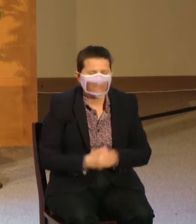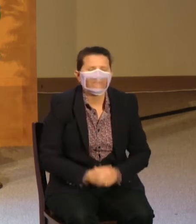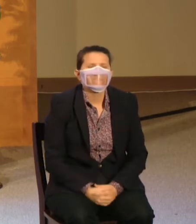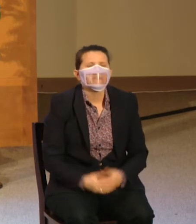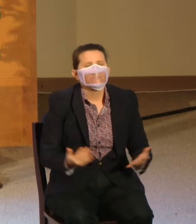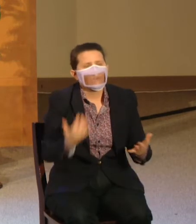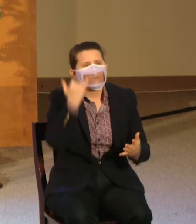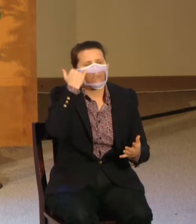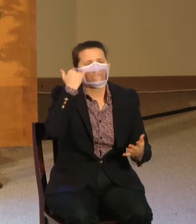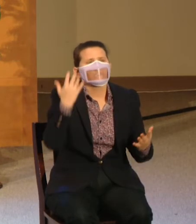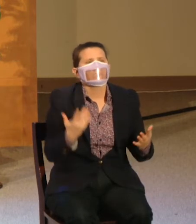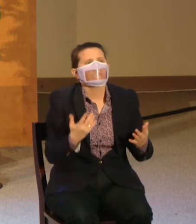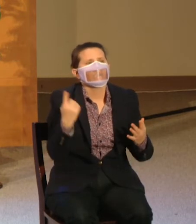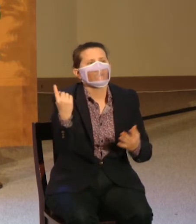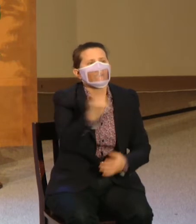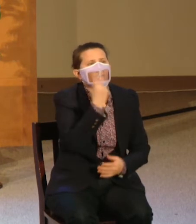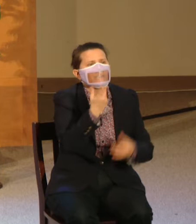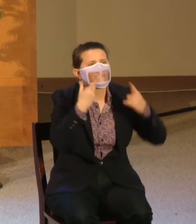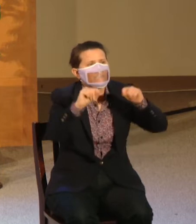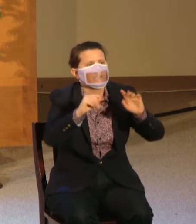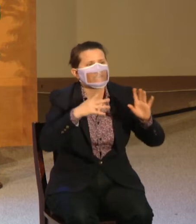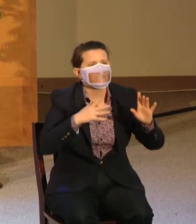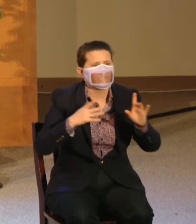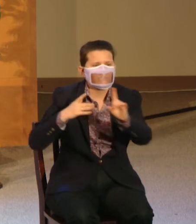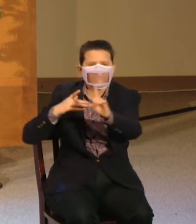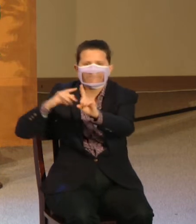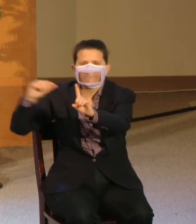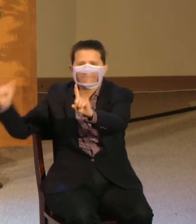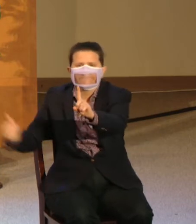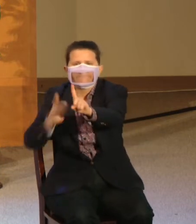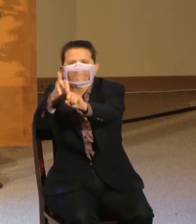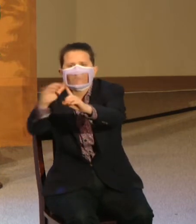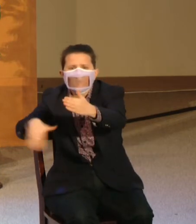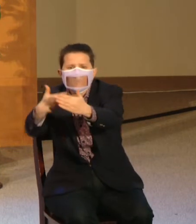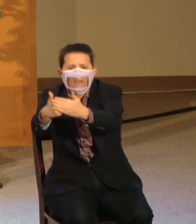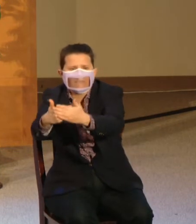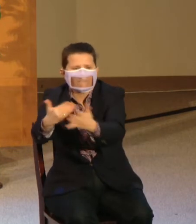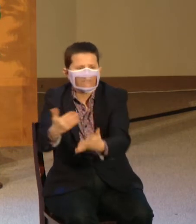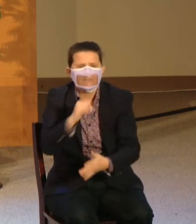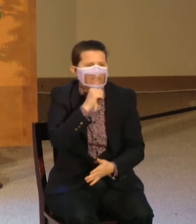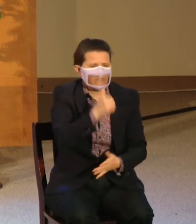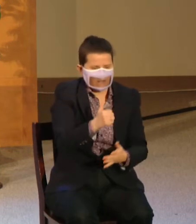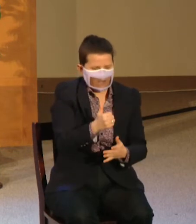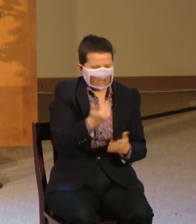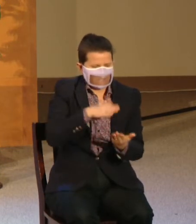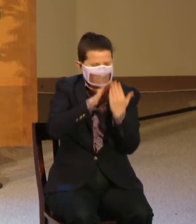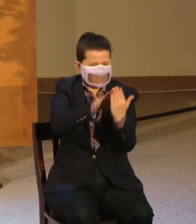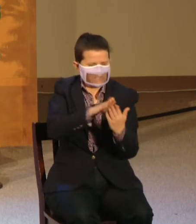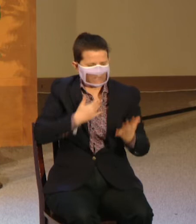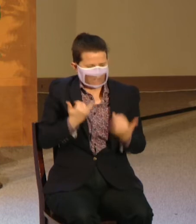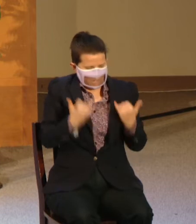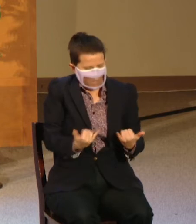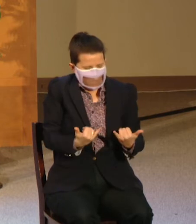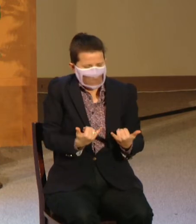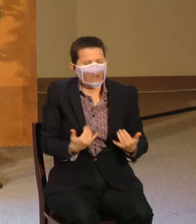not, as long as focusing on what we think is missing, we're never ever going to experience